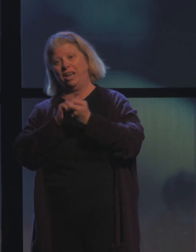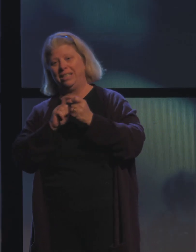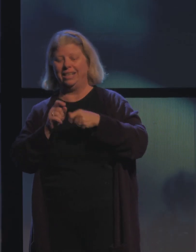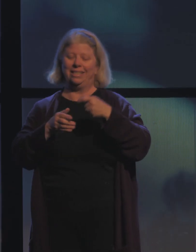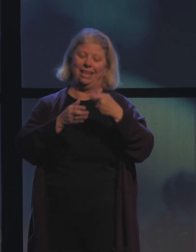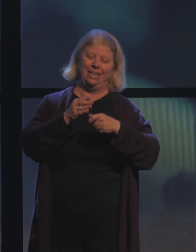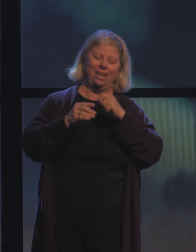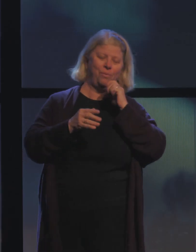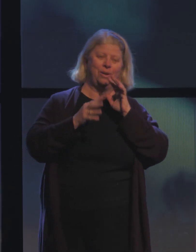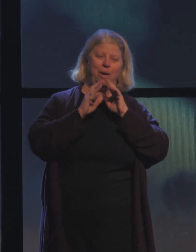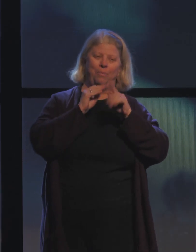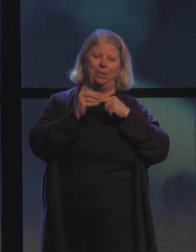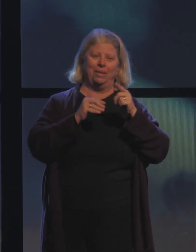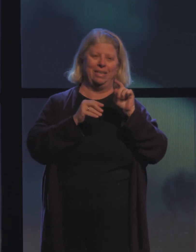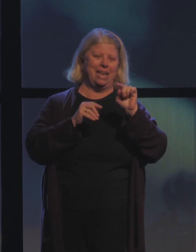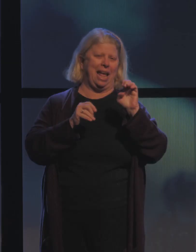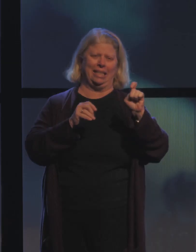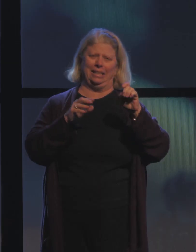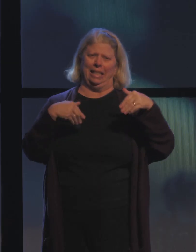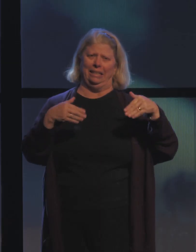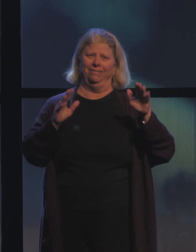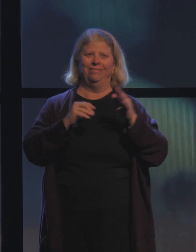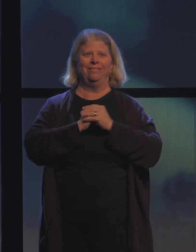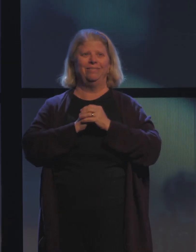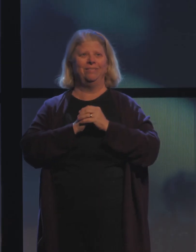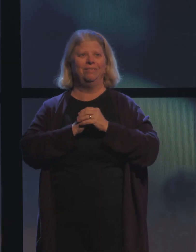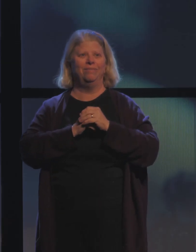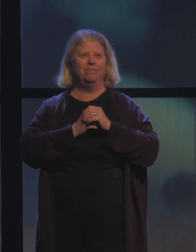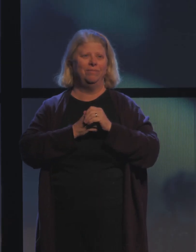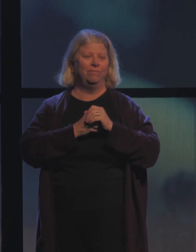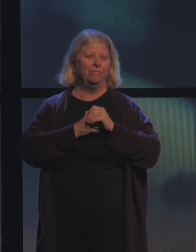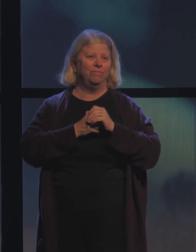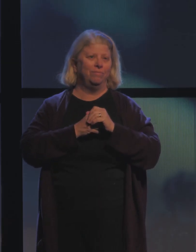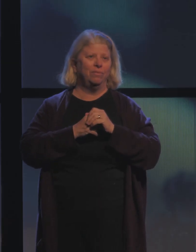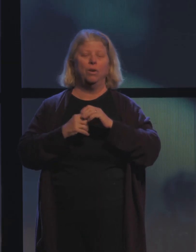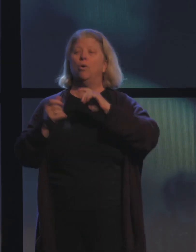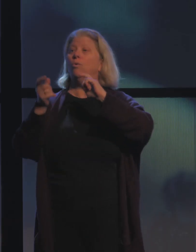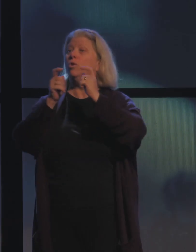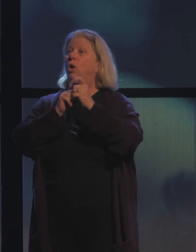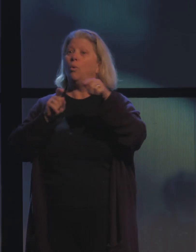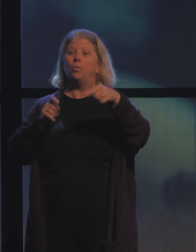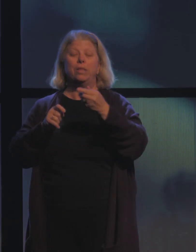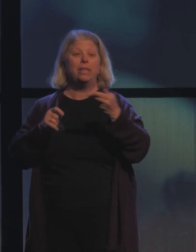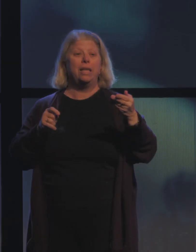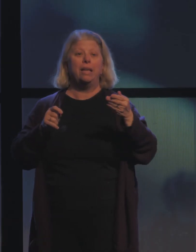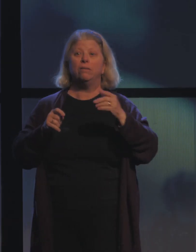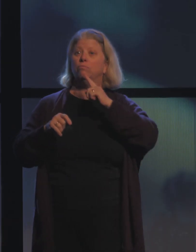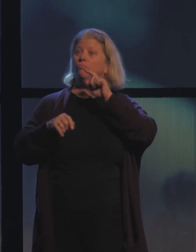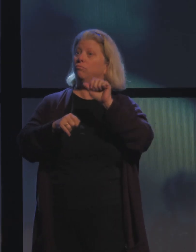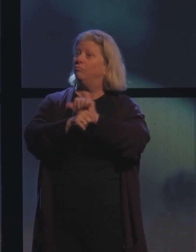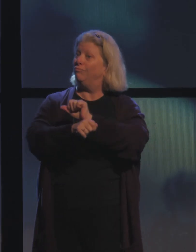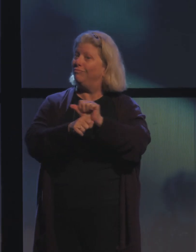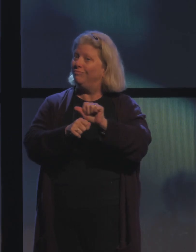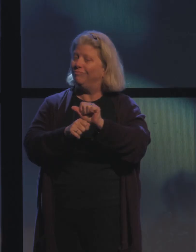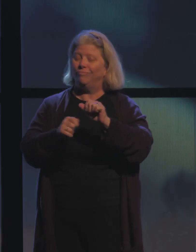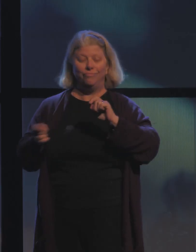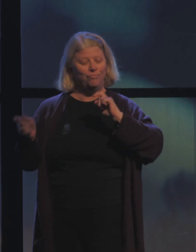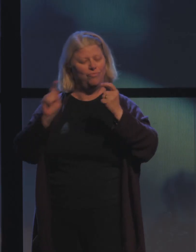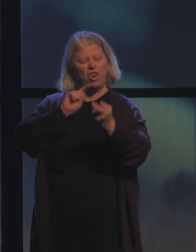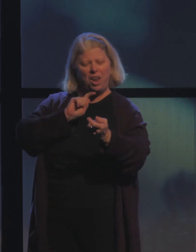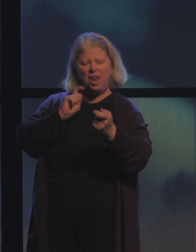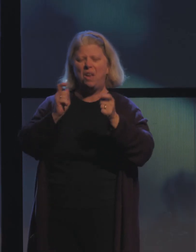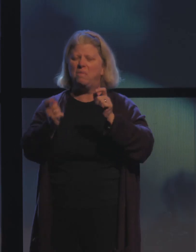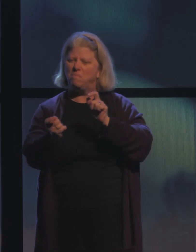need to talk about the taxes part. We're not in tax season yet. That change is the only certainty. That change is this